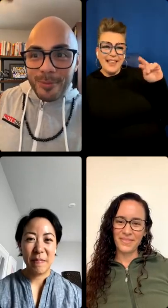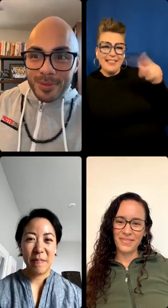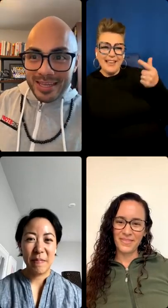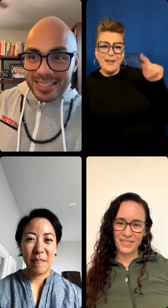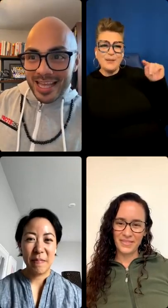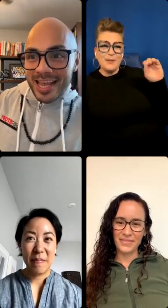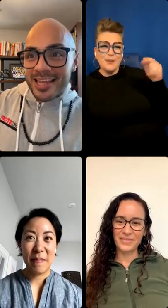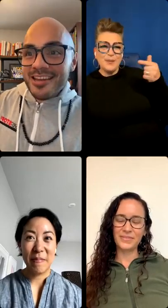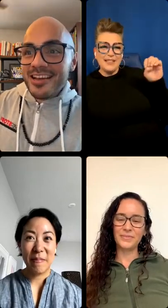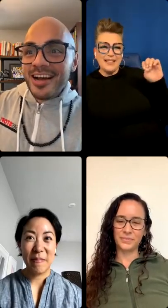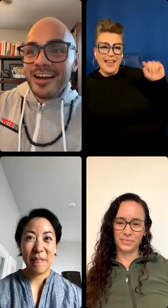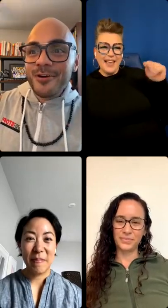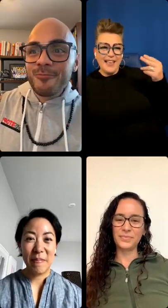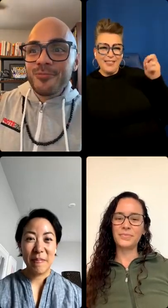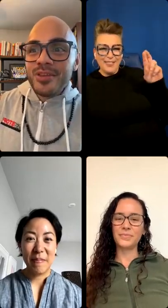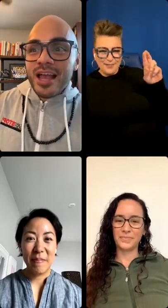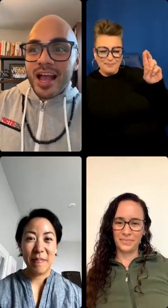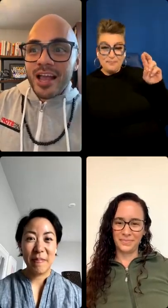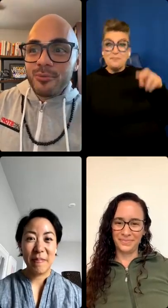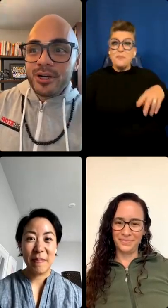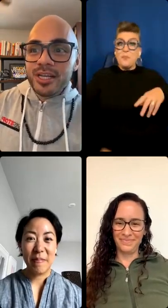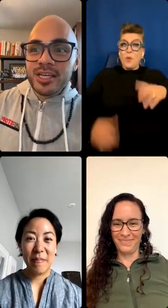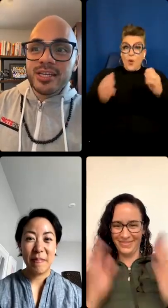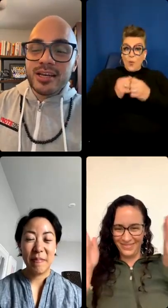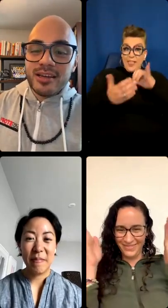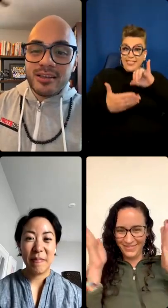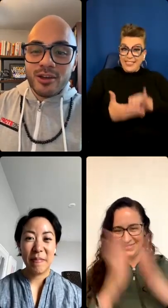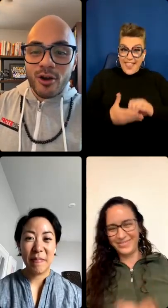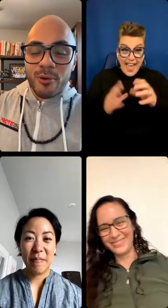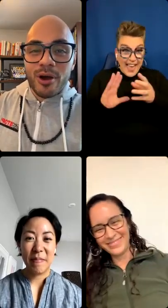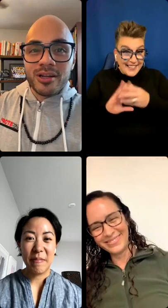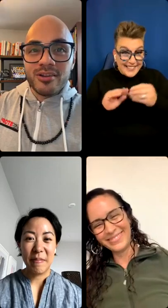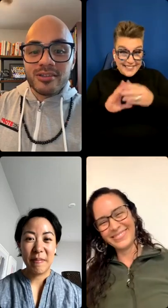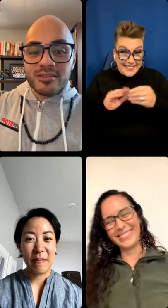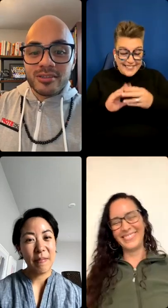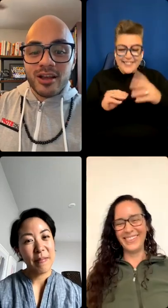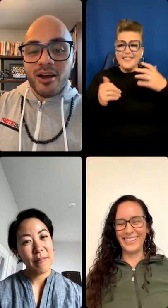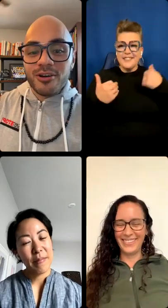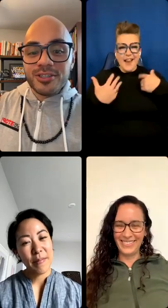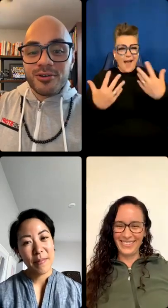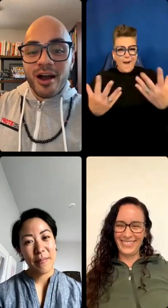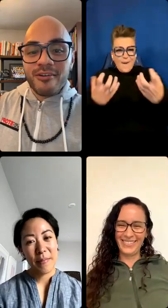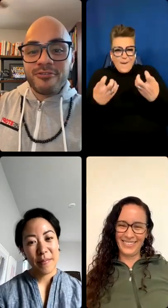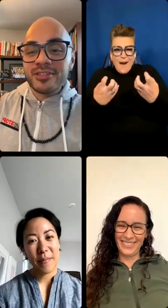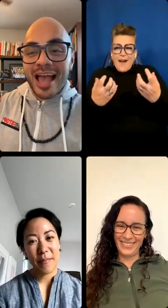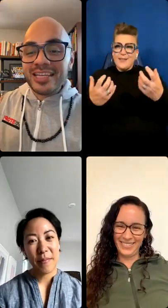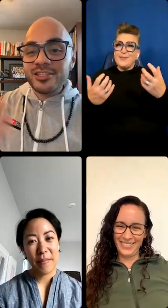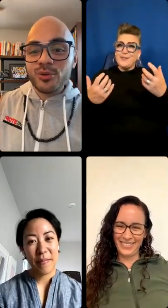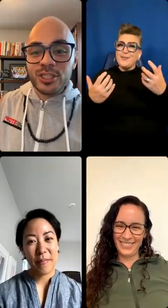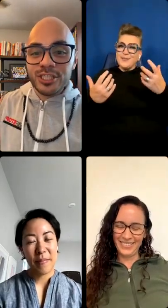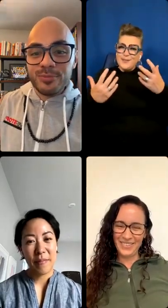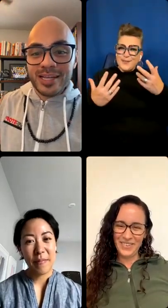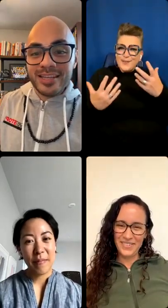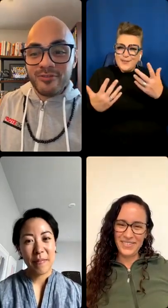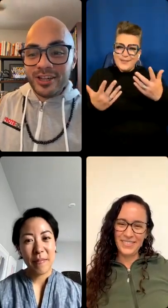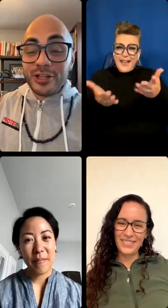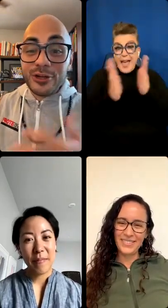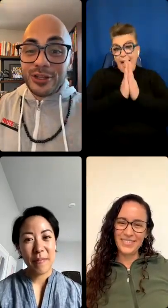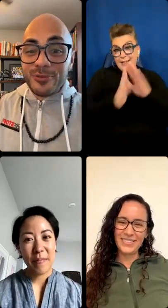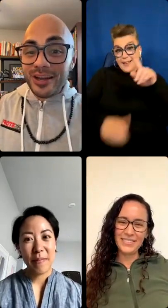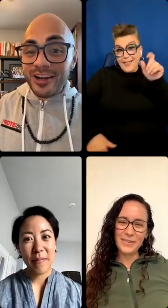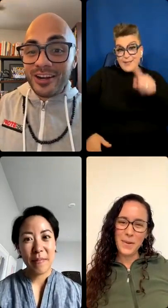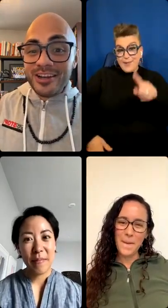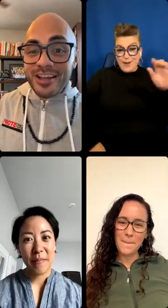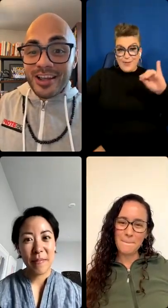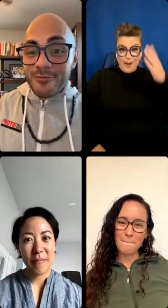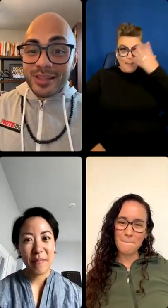With that being said, I wanted to also to ask this question because clearly